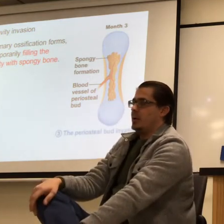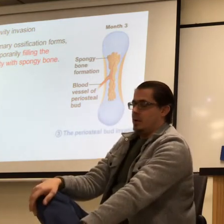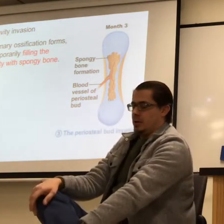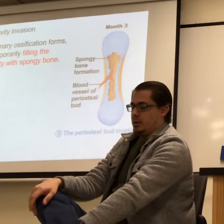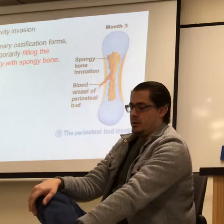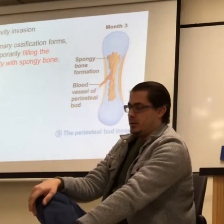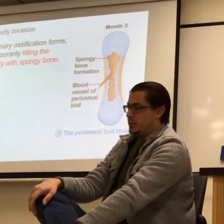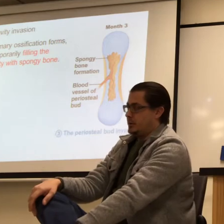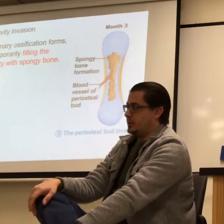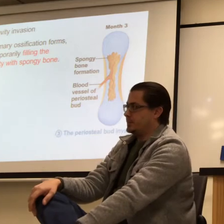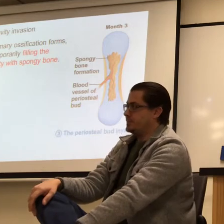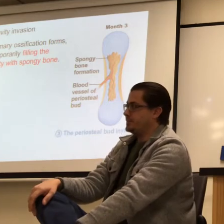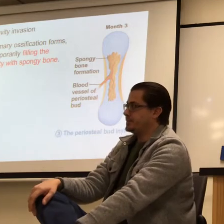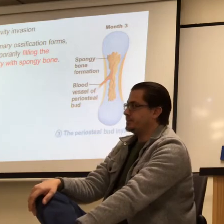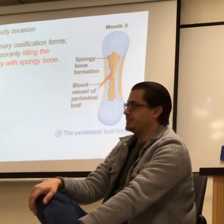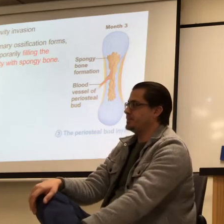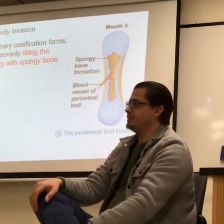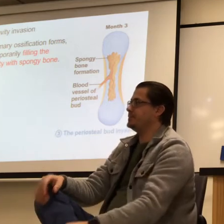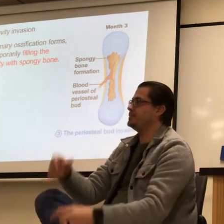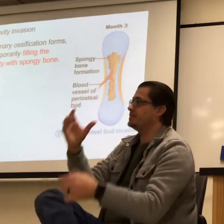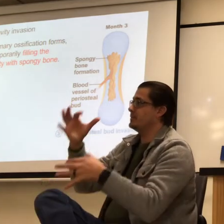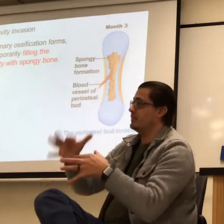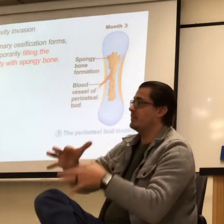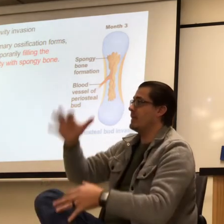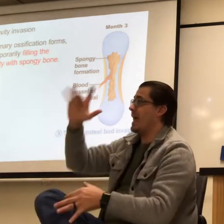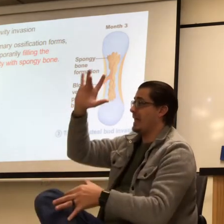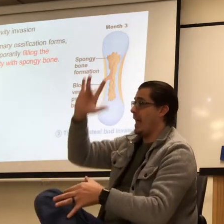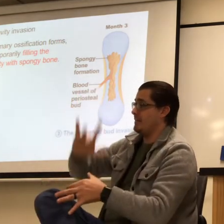Fill a cavity with